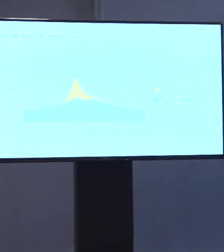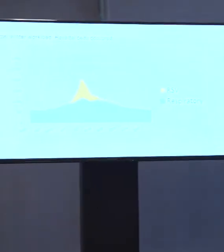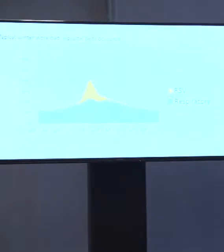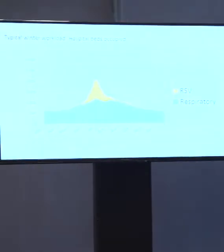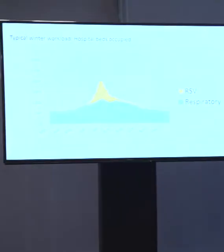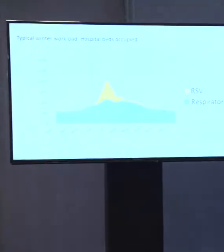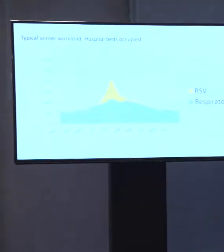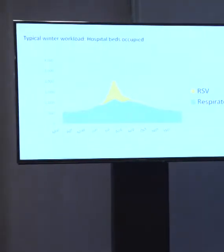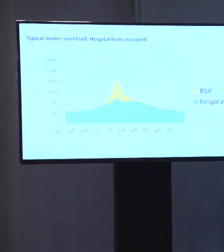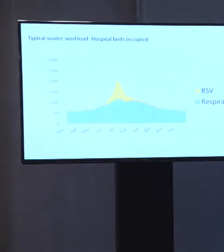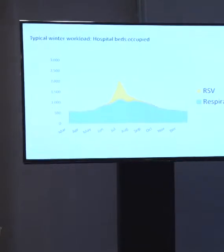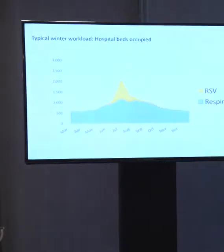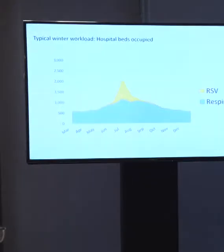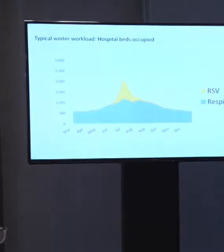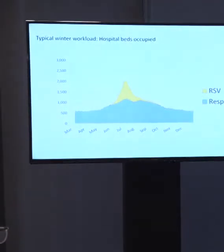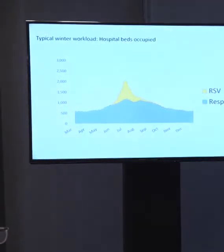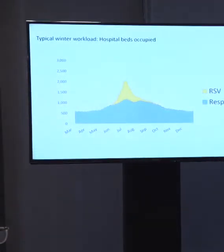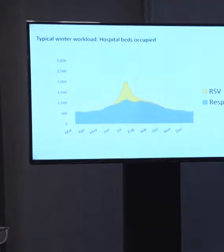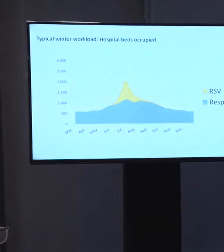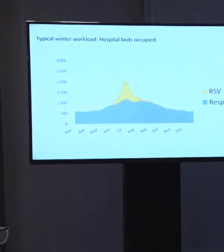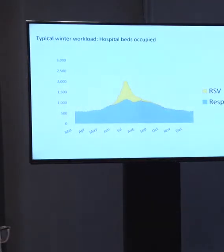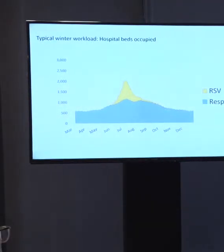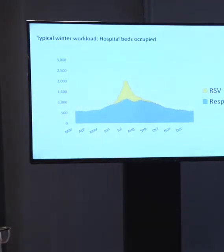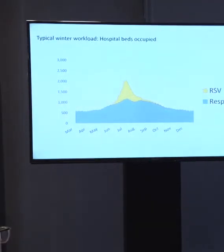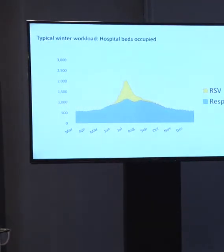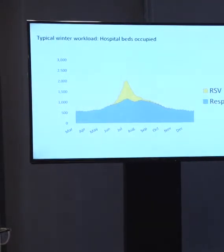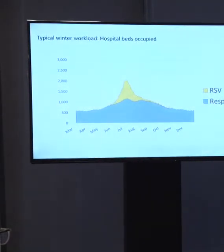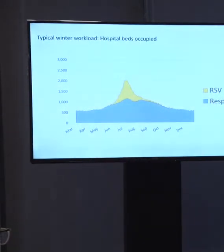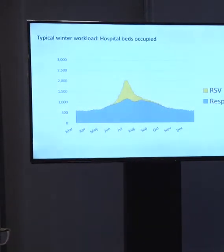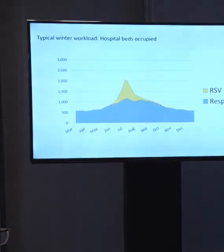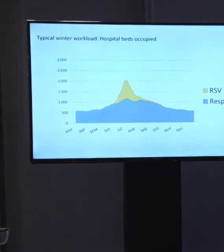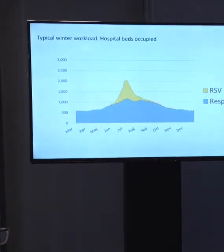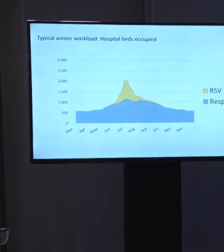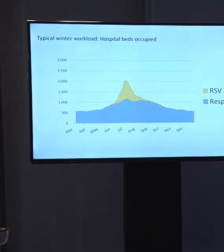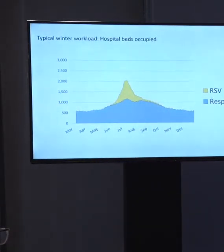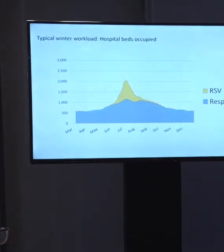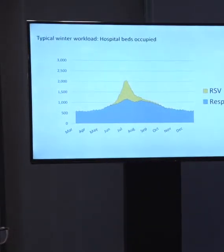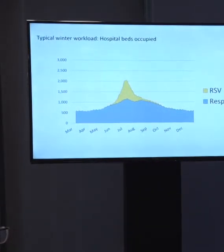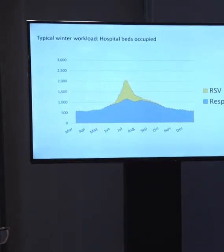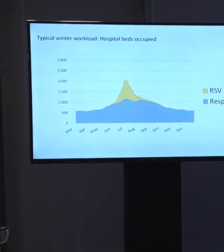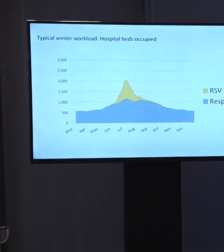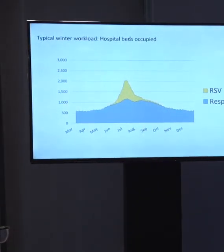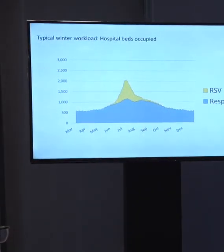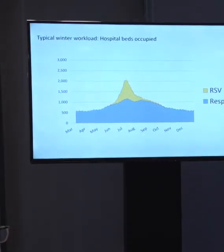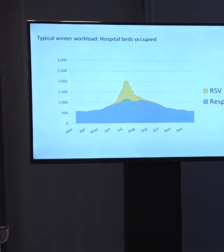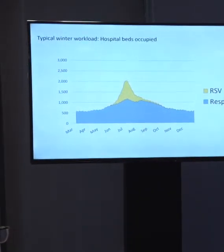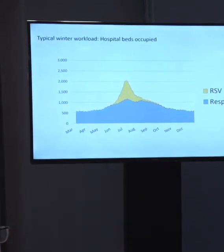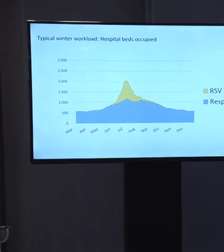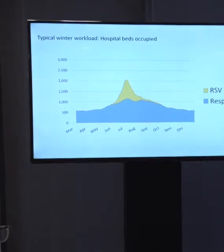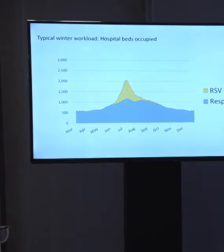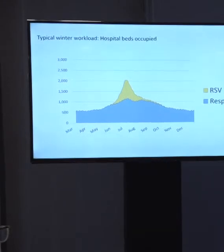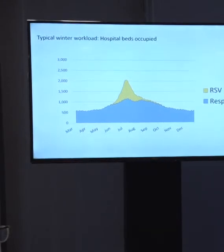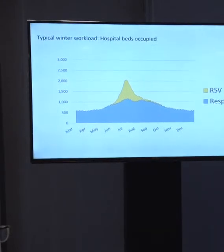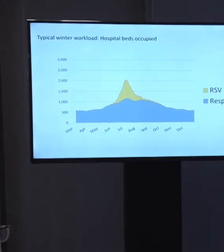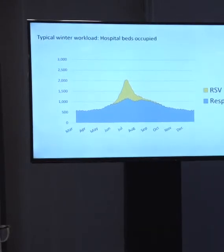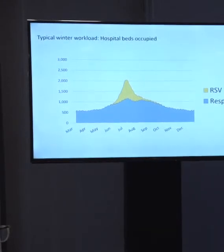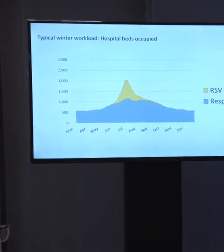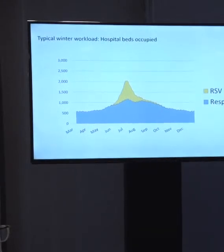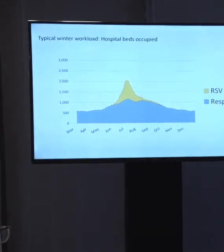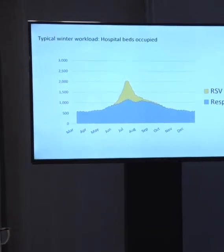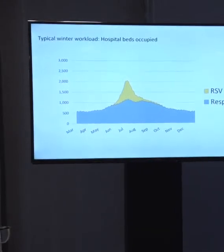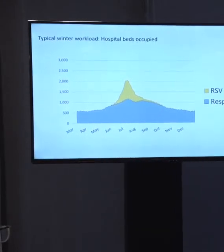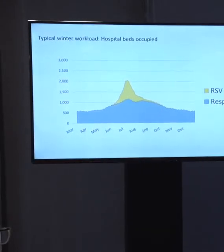during winter, and that's mostly because of flu. But on top of that, we've put that RSV peak that we experienced last